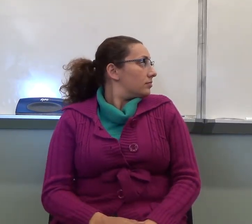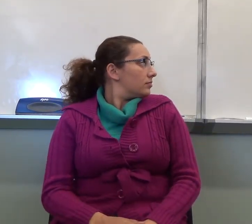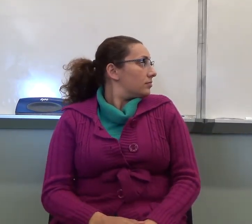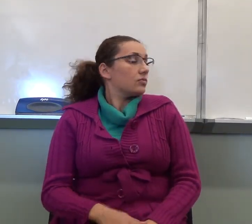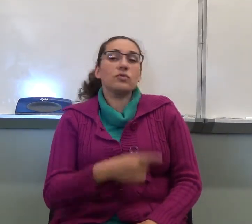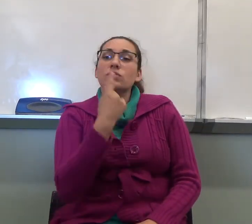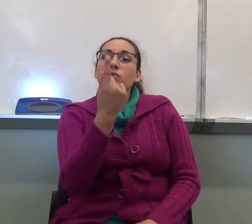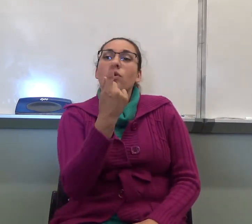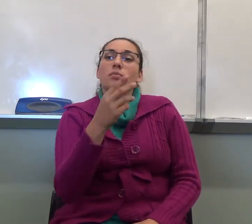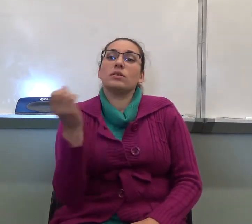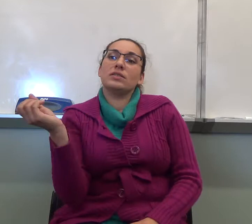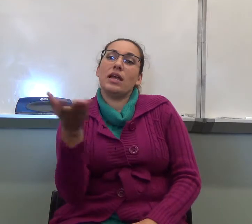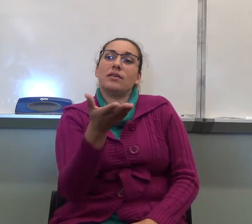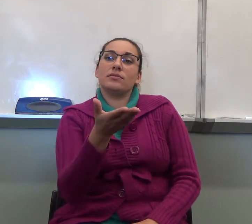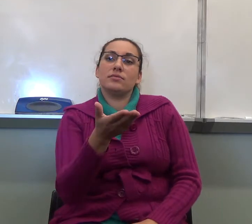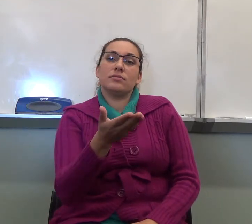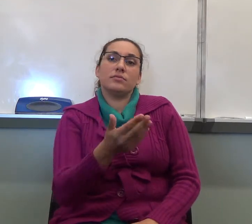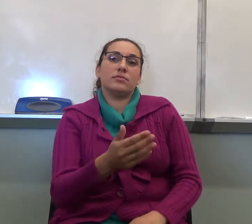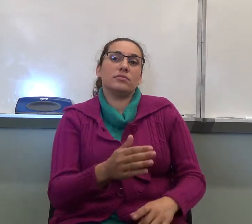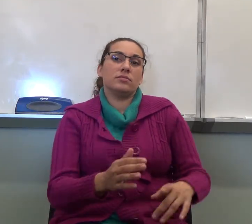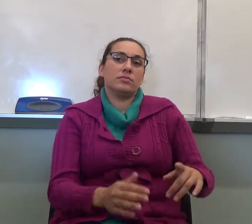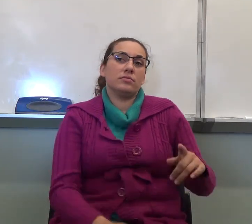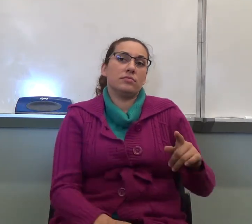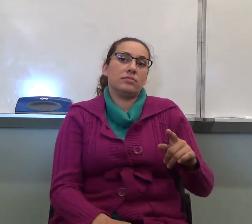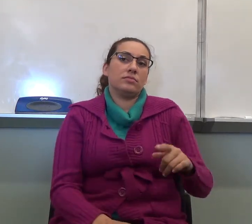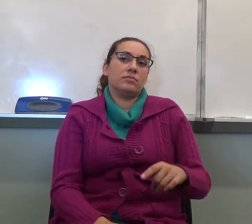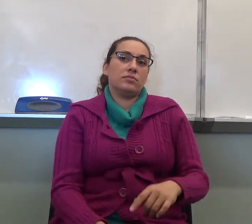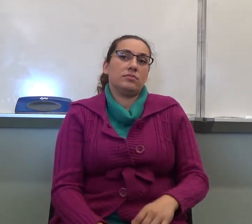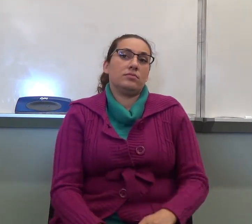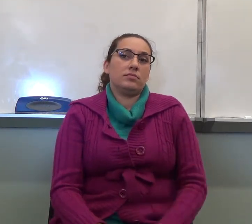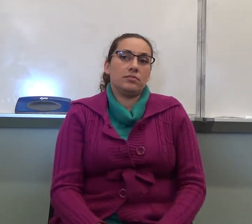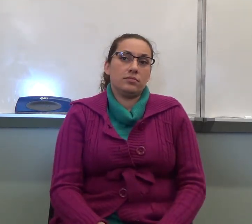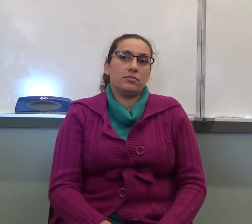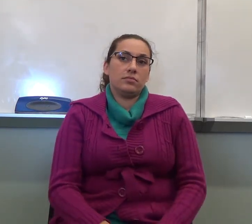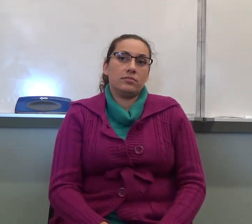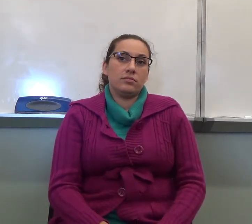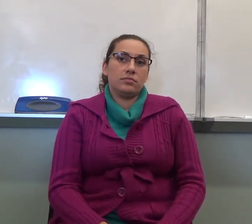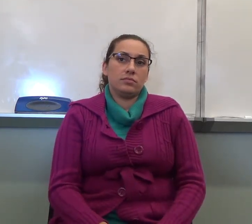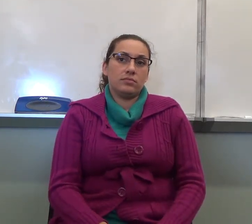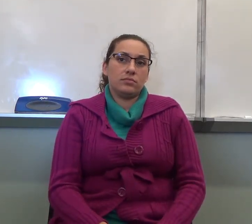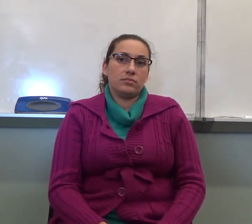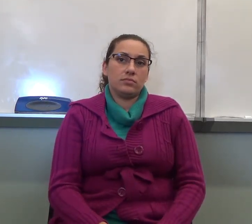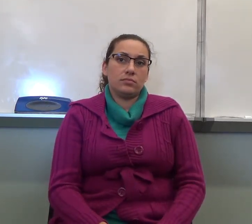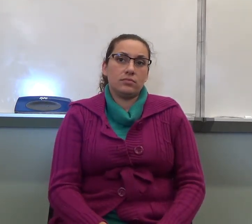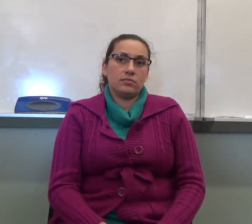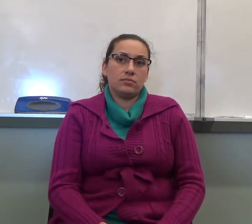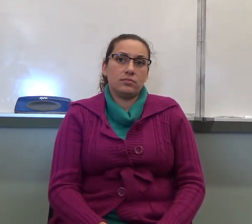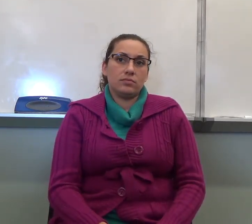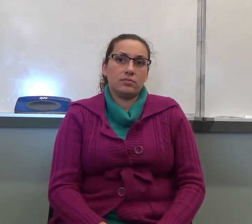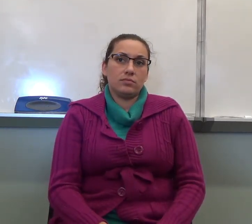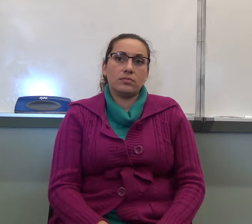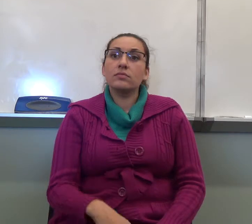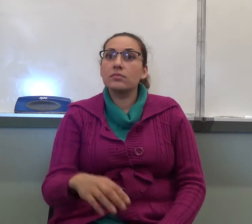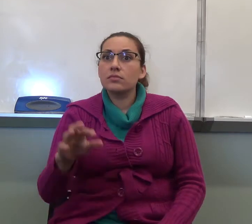now when you look at that, you say, well, what I'm interested in is the number of elements in rolling an even